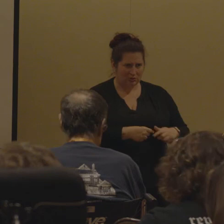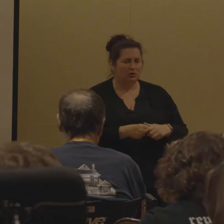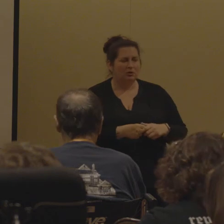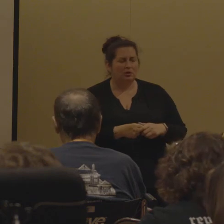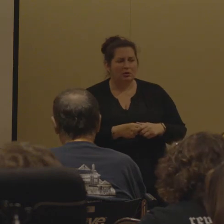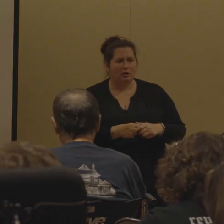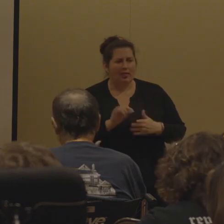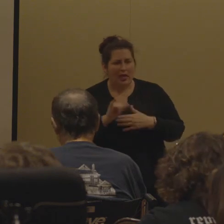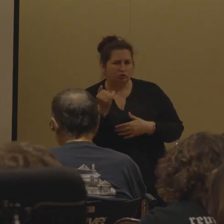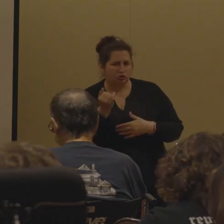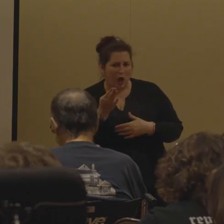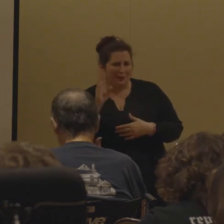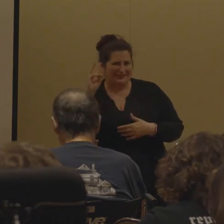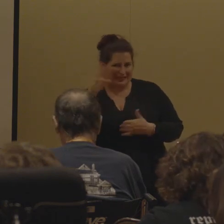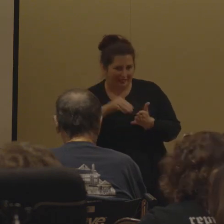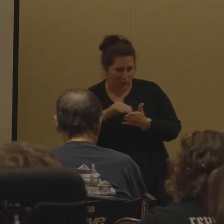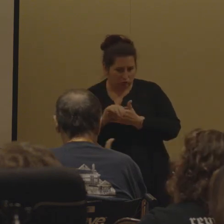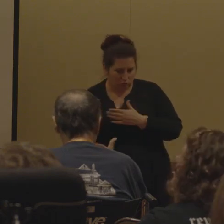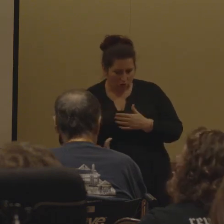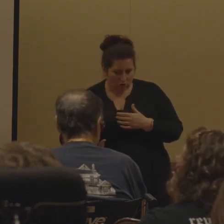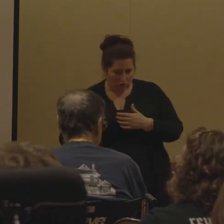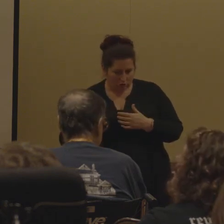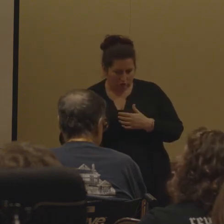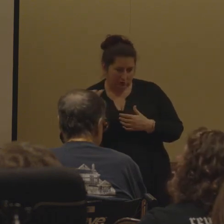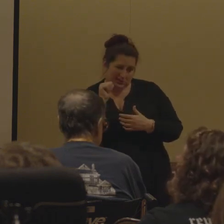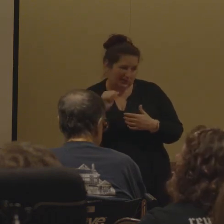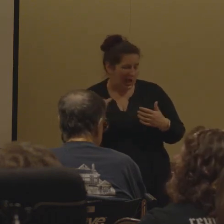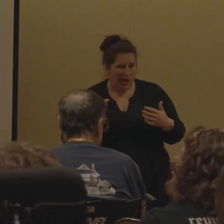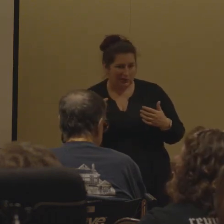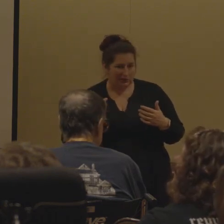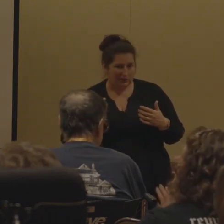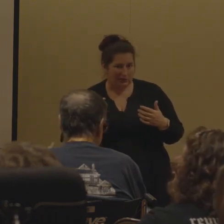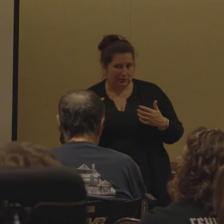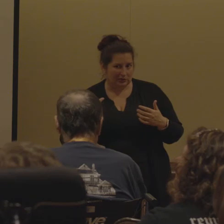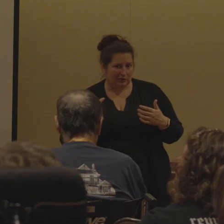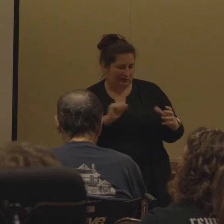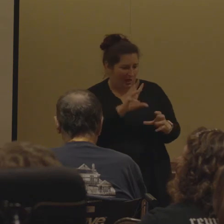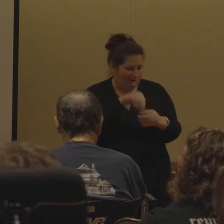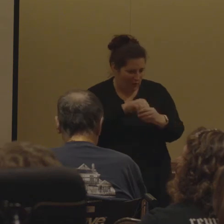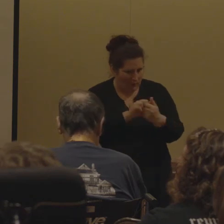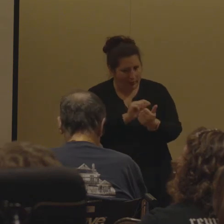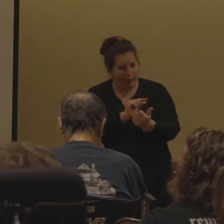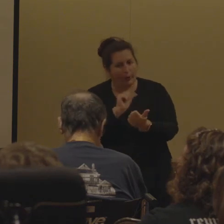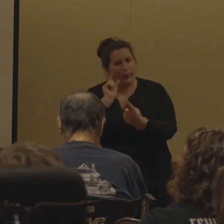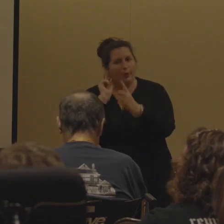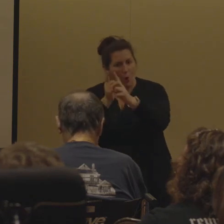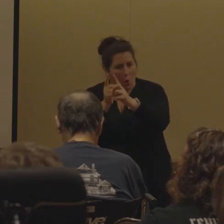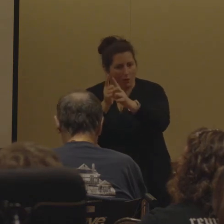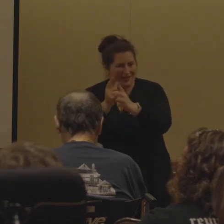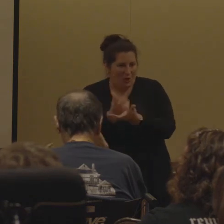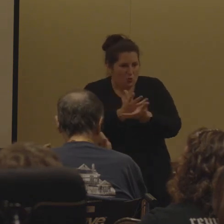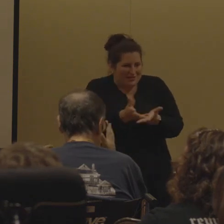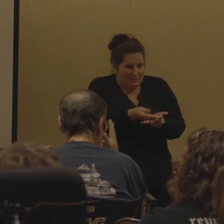that job, $6,000, it does not end up in a goal. It's just kind of wasting Preparing money.